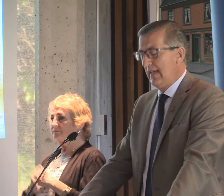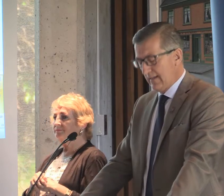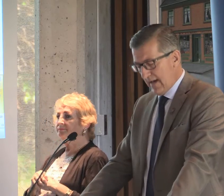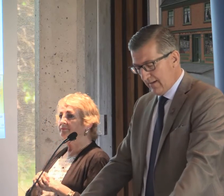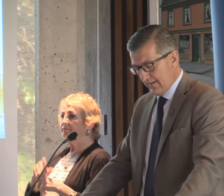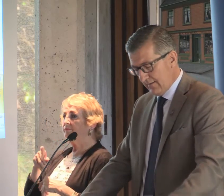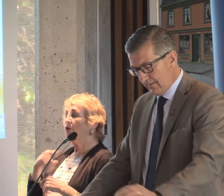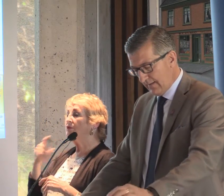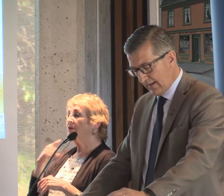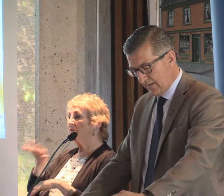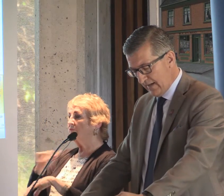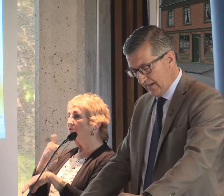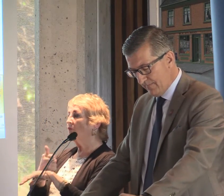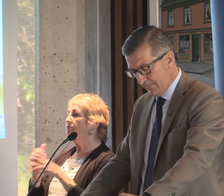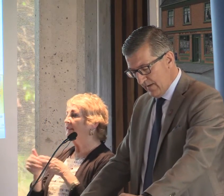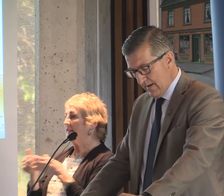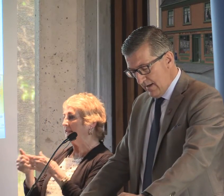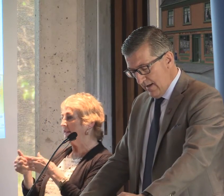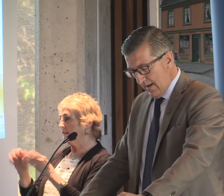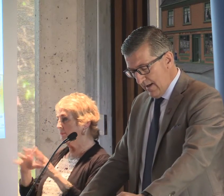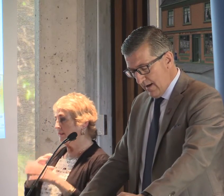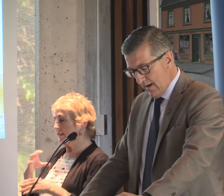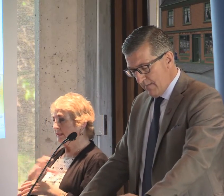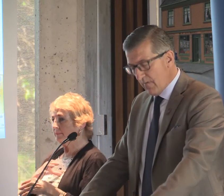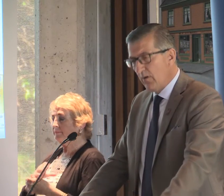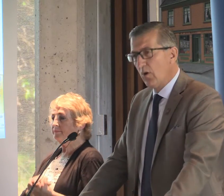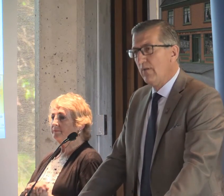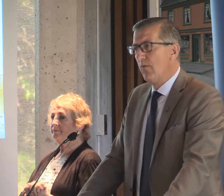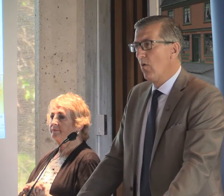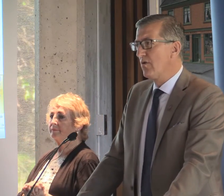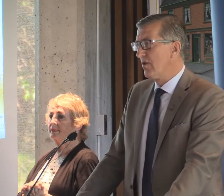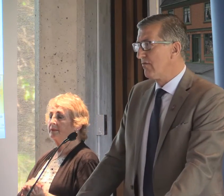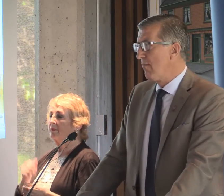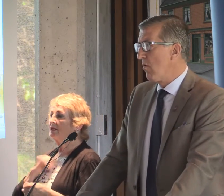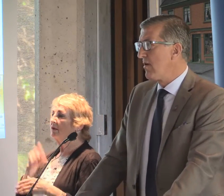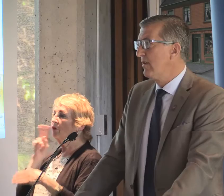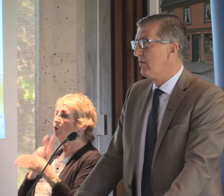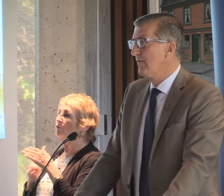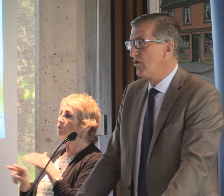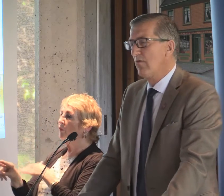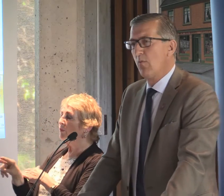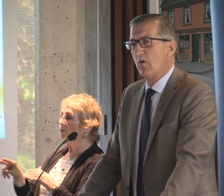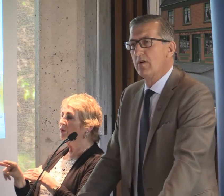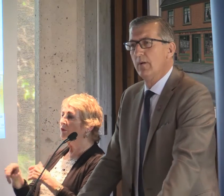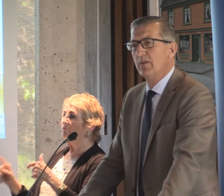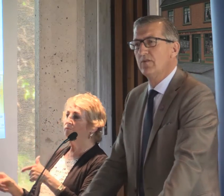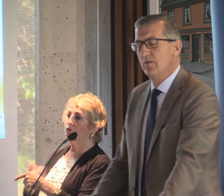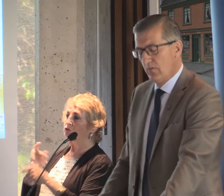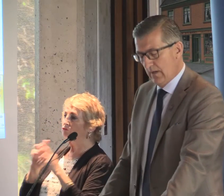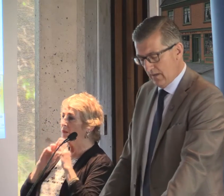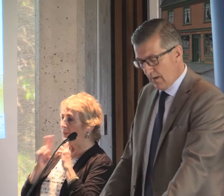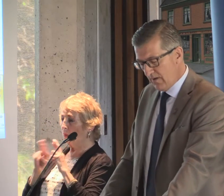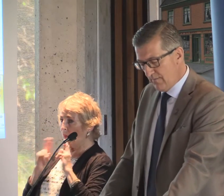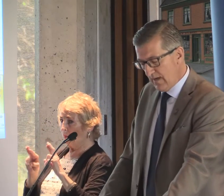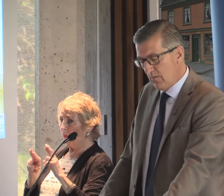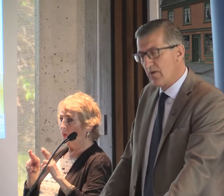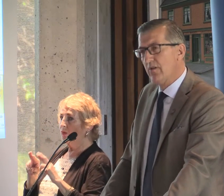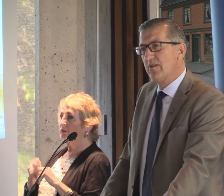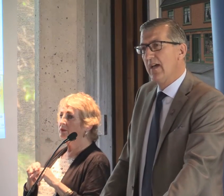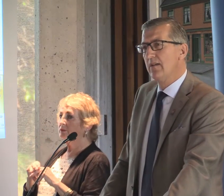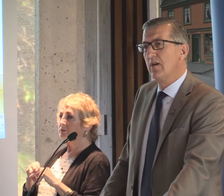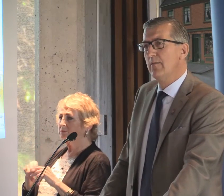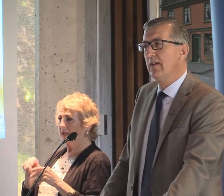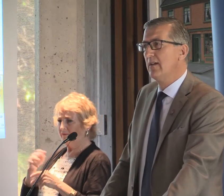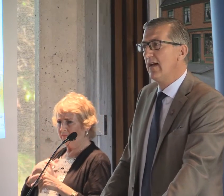been leading that committee. And I'm looking forward to the report, their first report coming to me, which